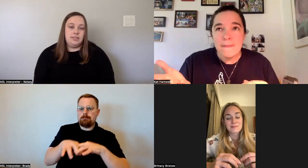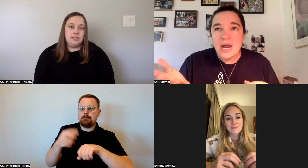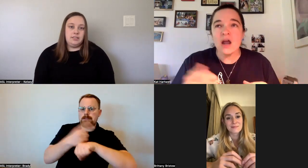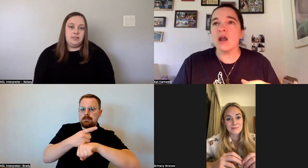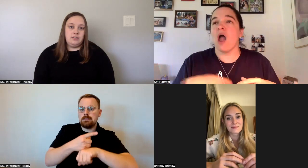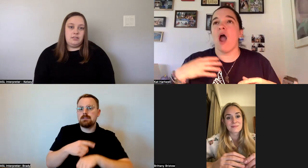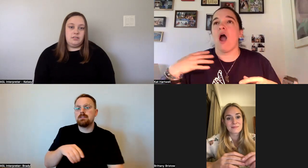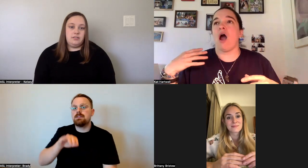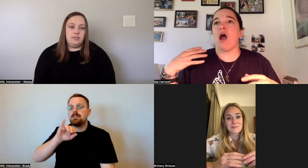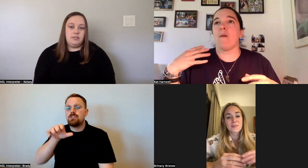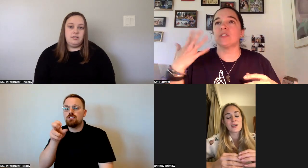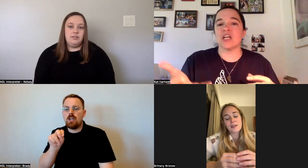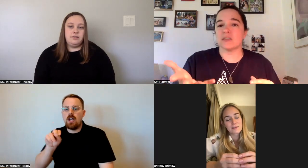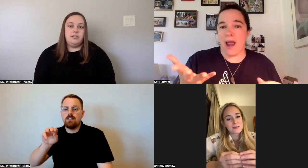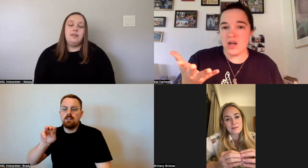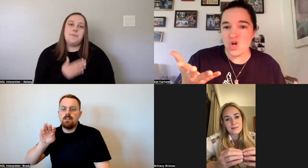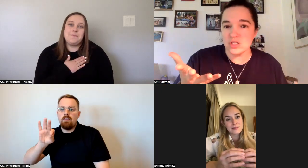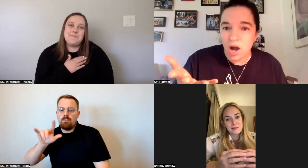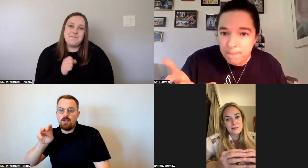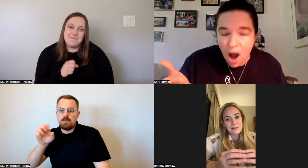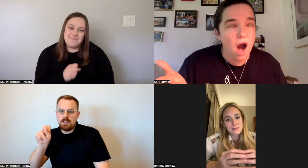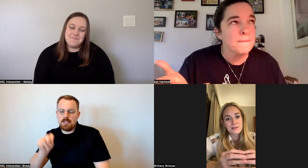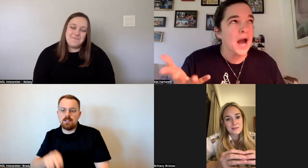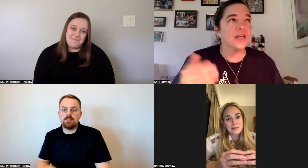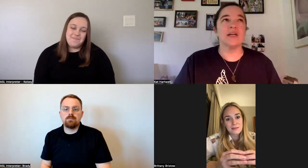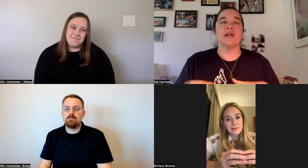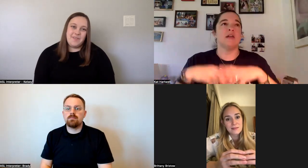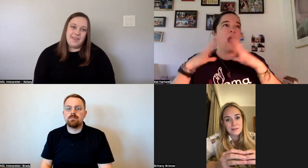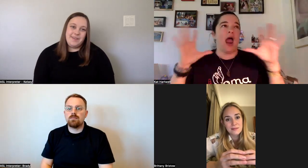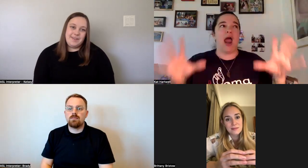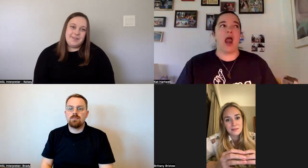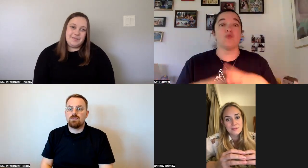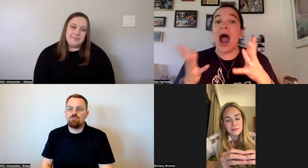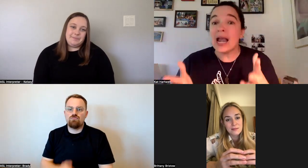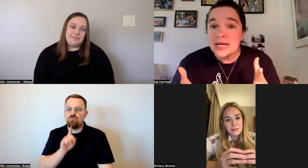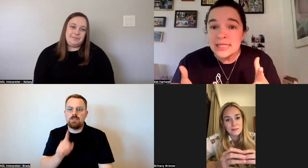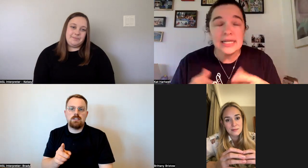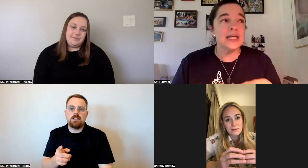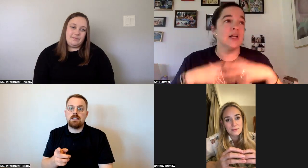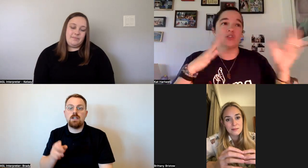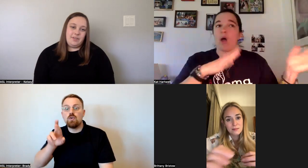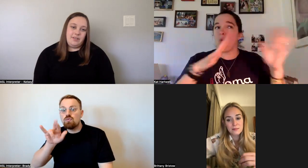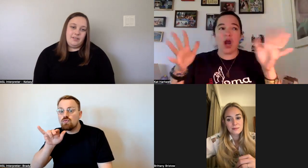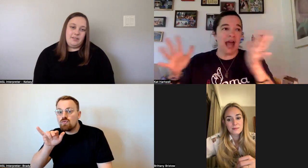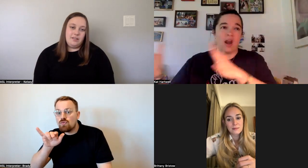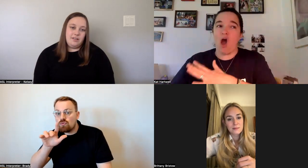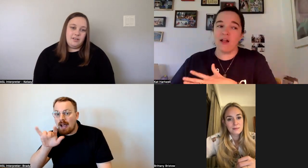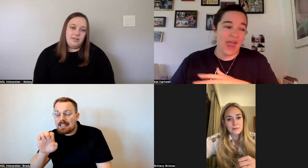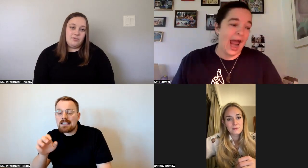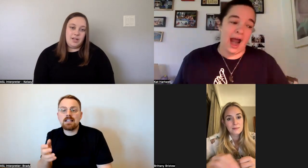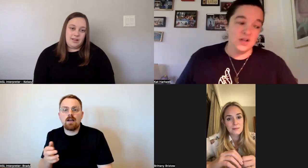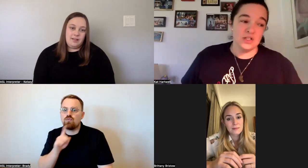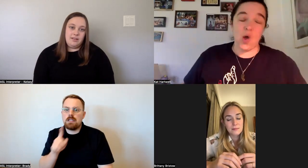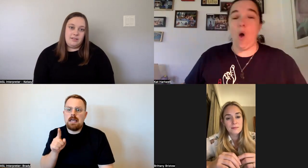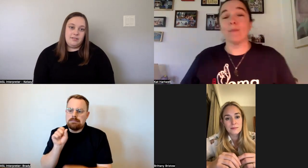John Thurman, Brandon Unbutton, and Riley. So I'm working on all